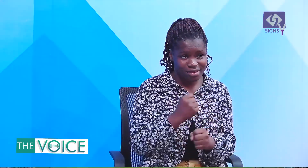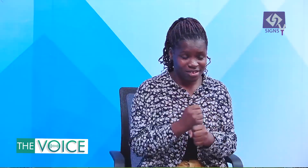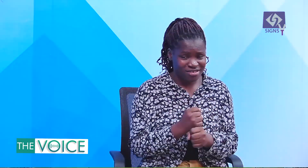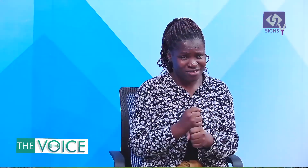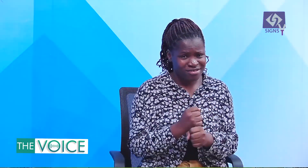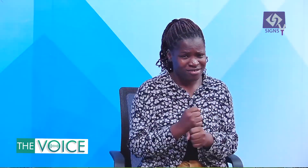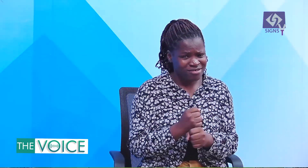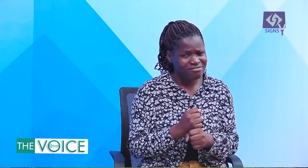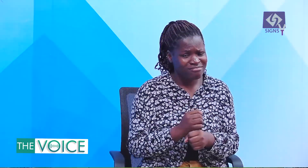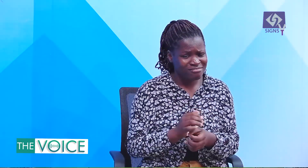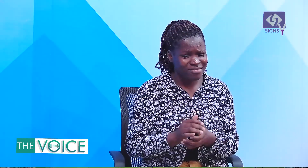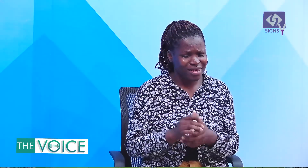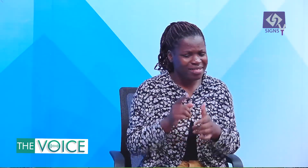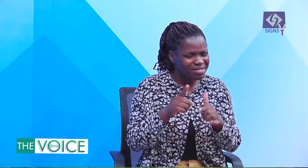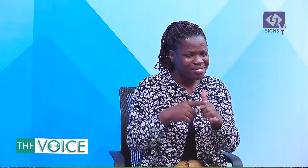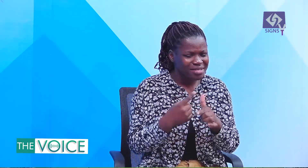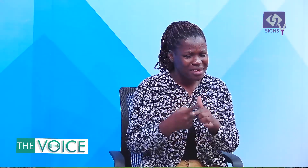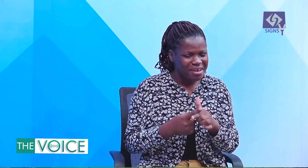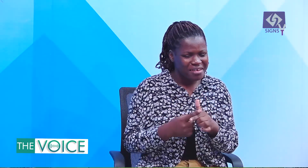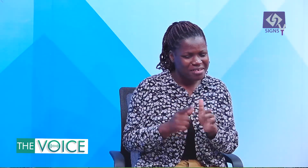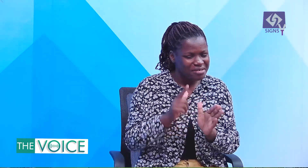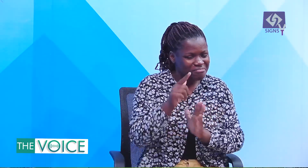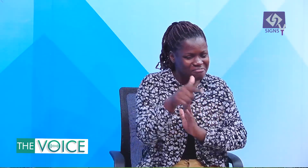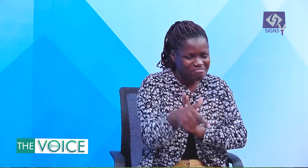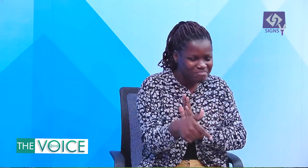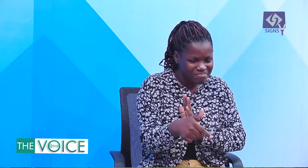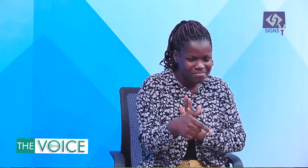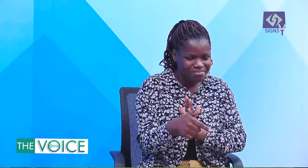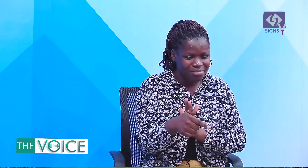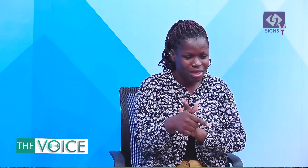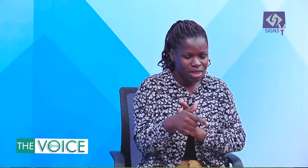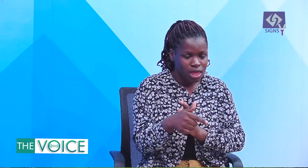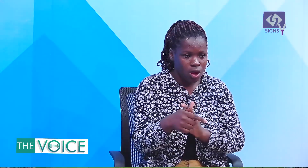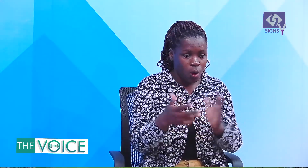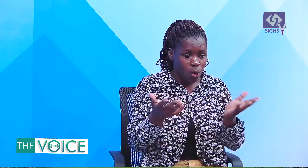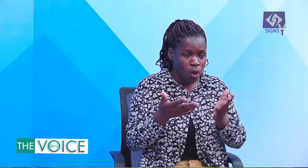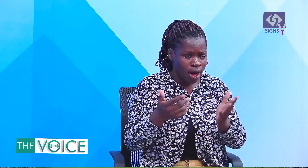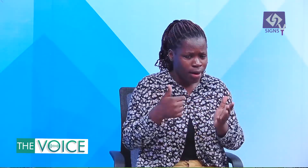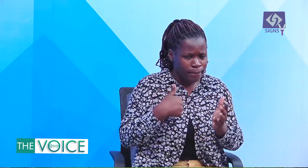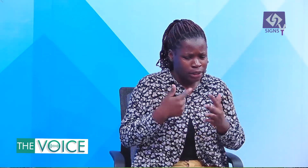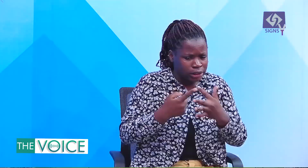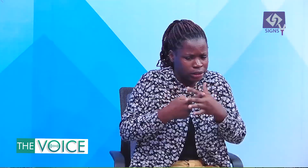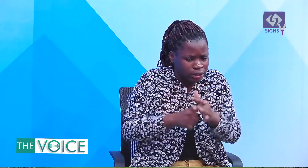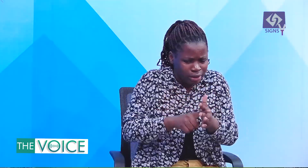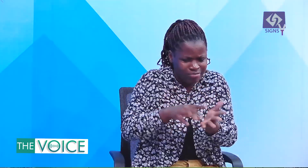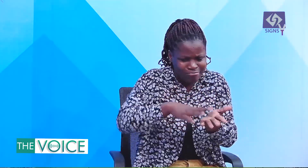for around 1 year, I was in and out of the hospital. And that's how later